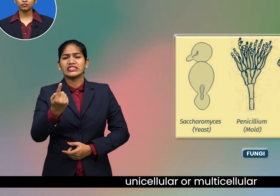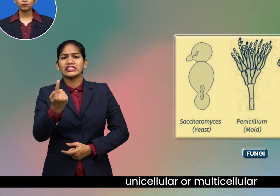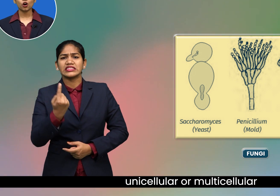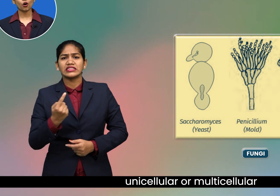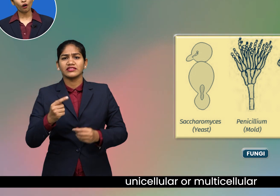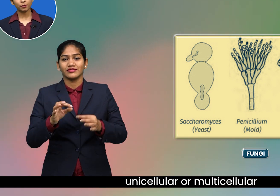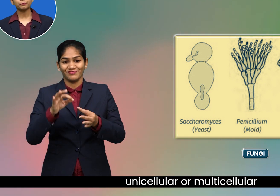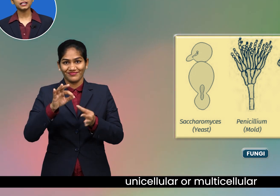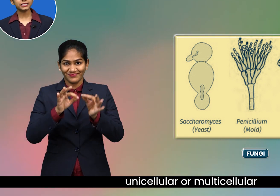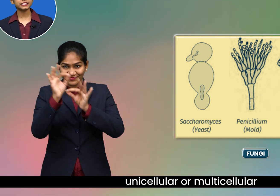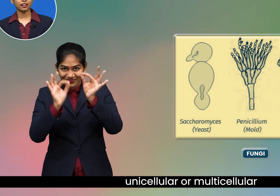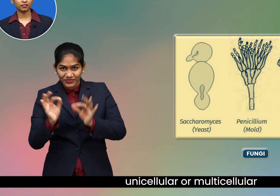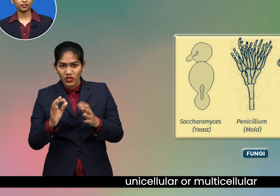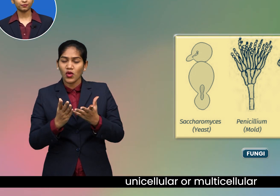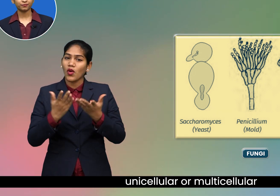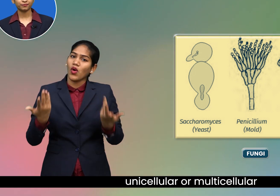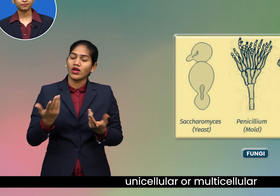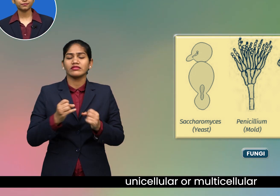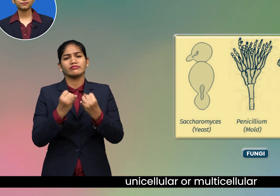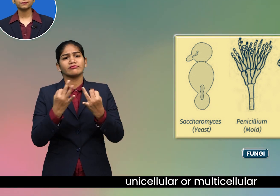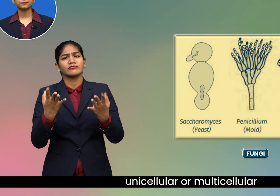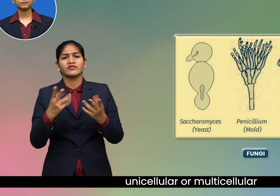unicellular or multicellular.